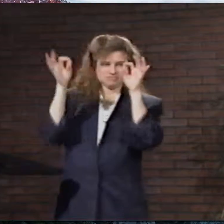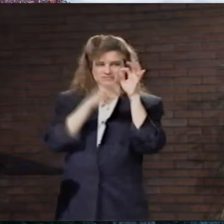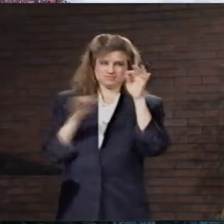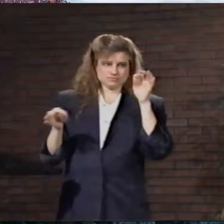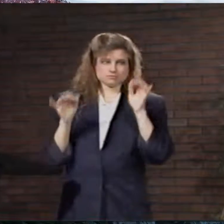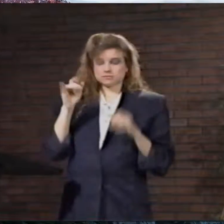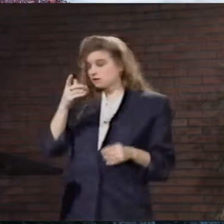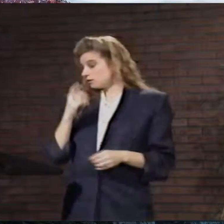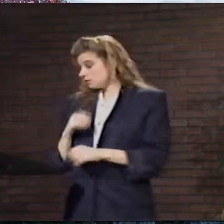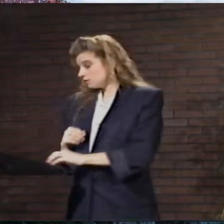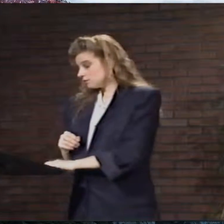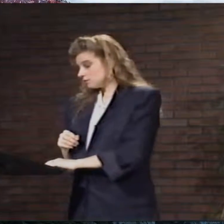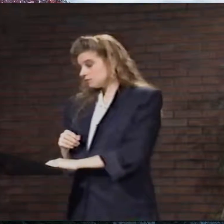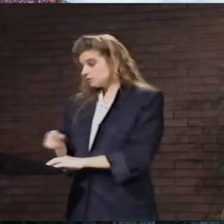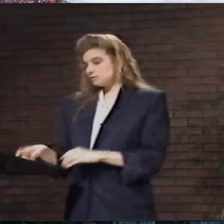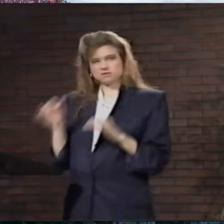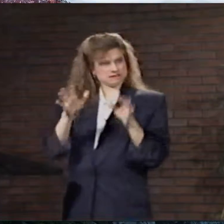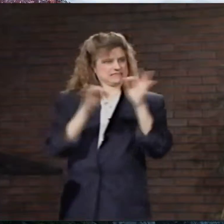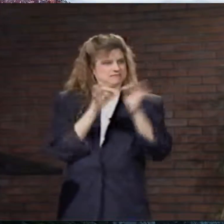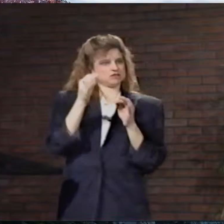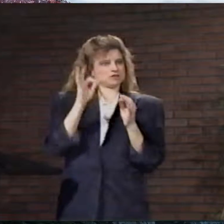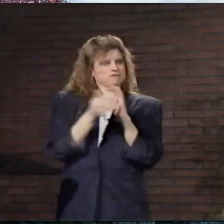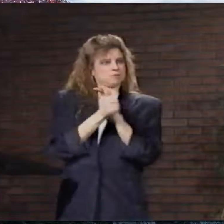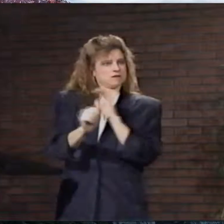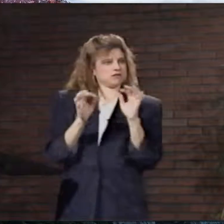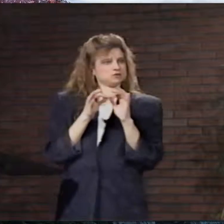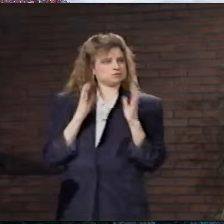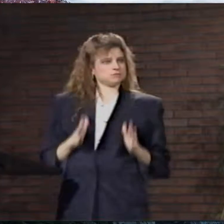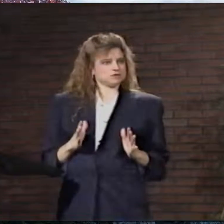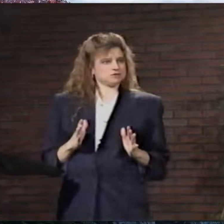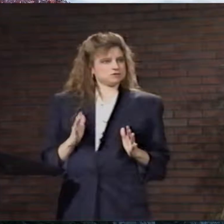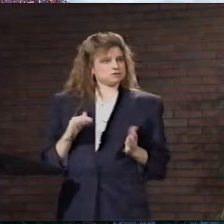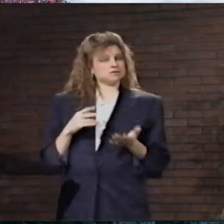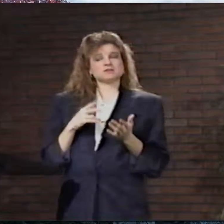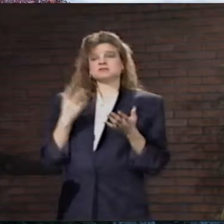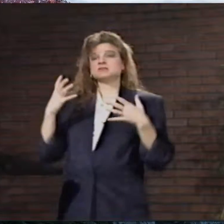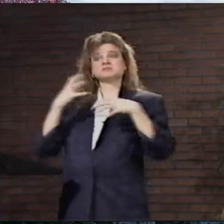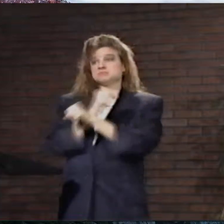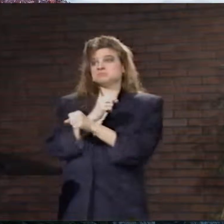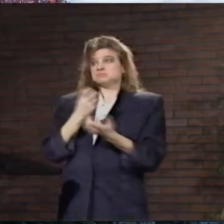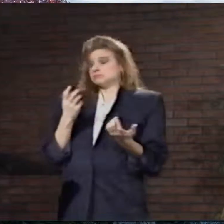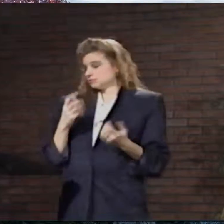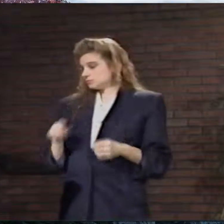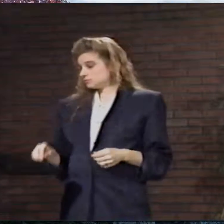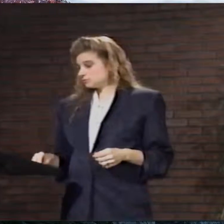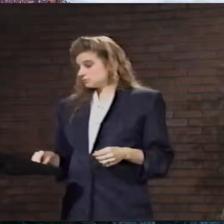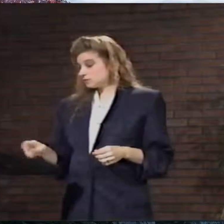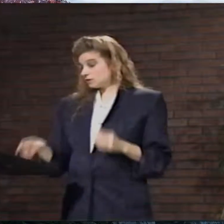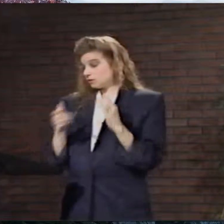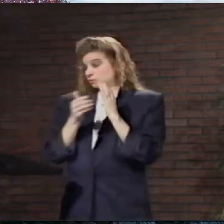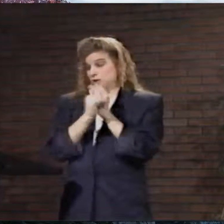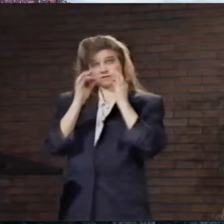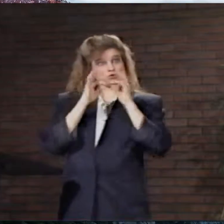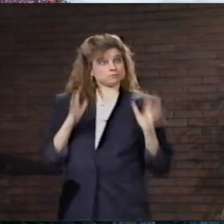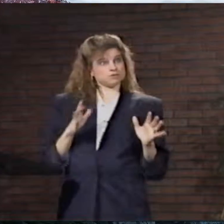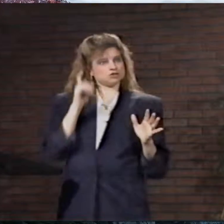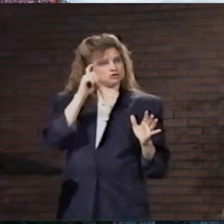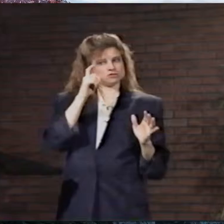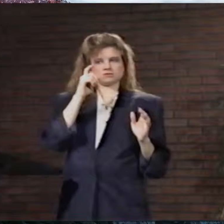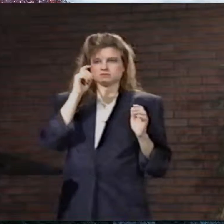And you need to know the specialized vocabulary involved in that setting as well. And that is what constitutes a qualified interpreter.